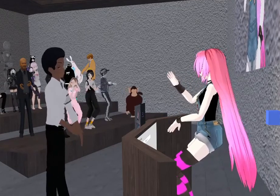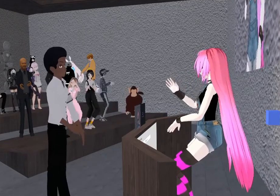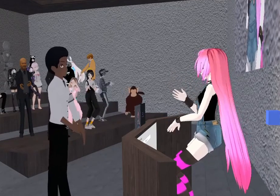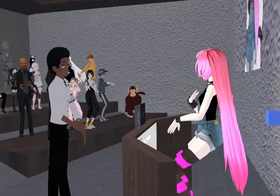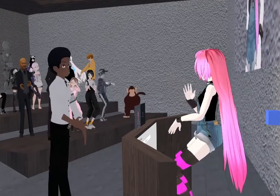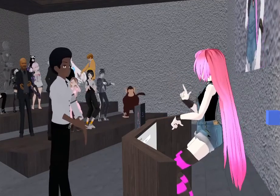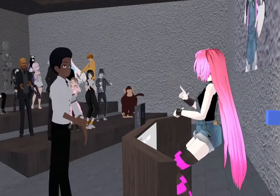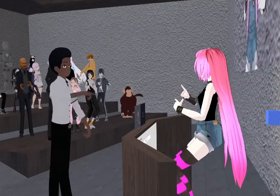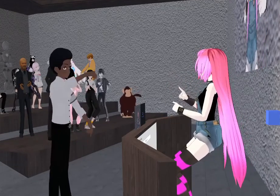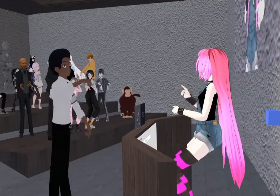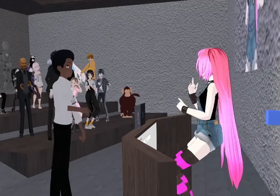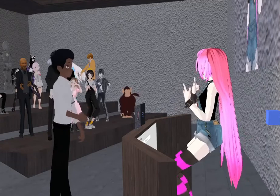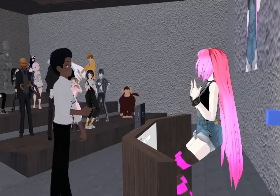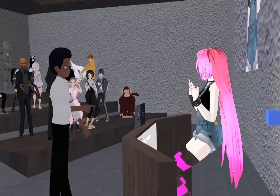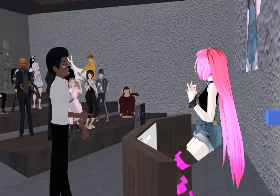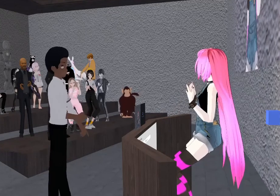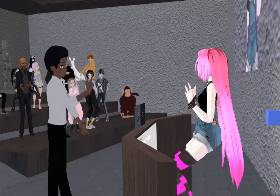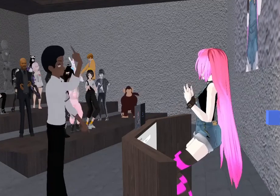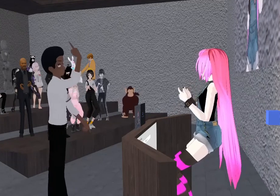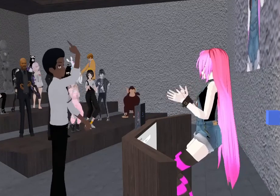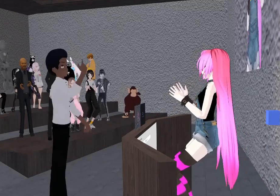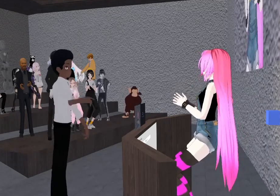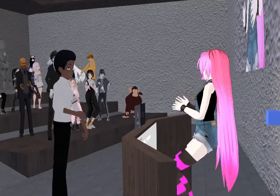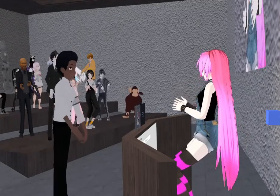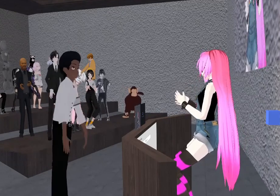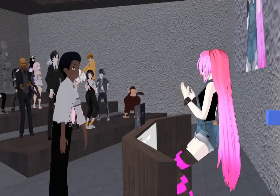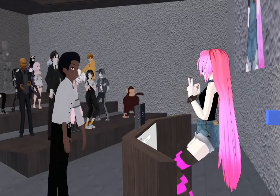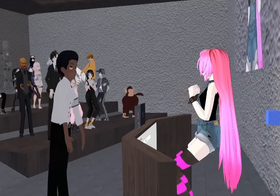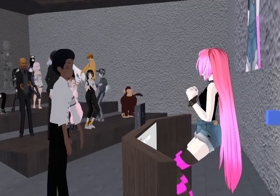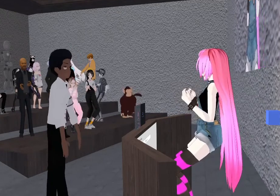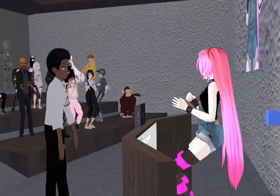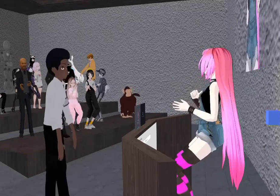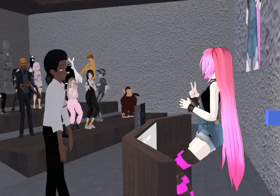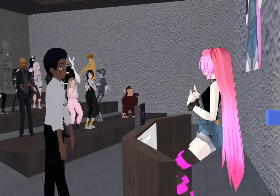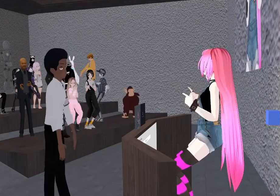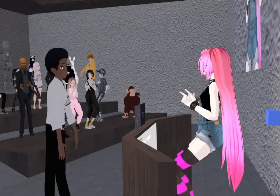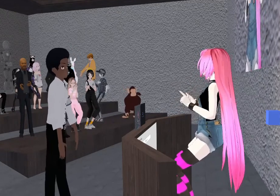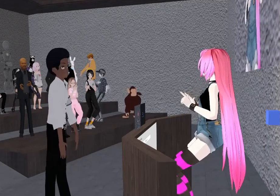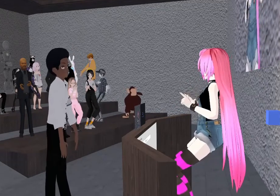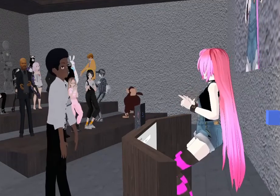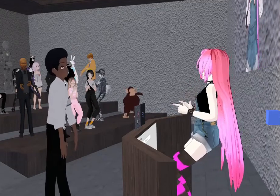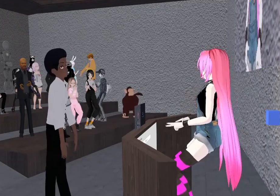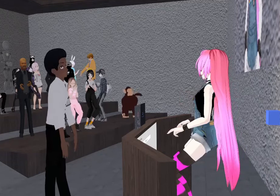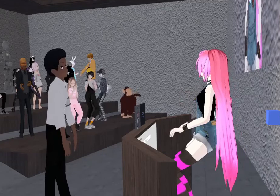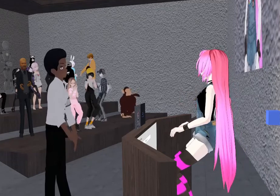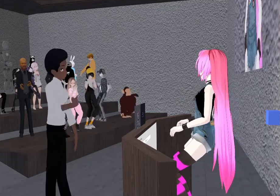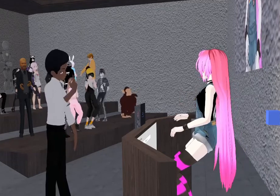a D. So like my real life name doesn't start with a J. So I change it. It's still with laugh, but it's with my real life initial. So